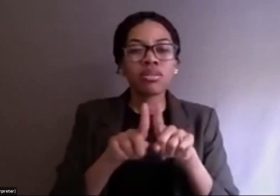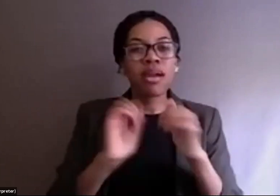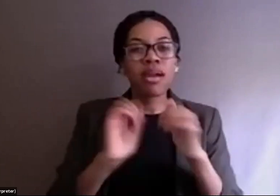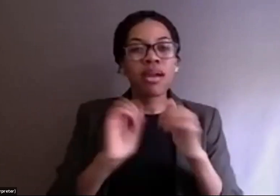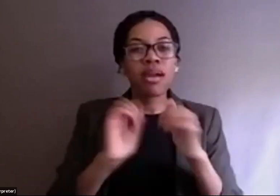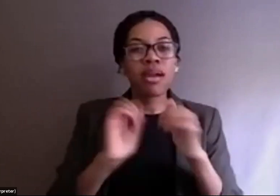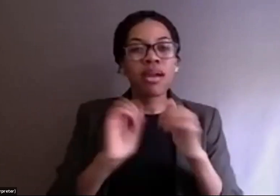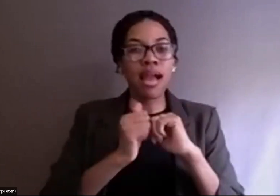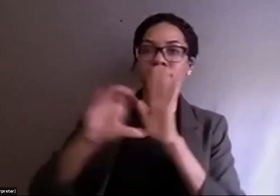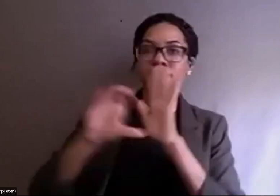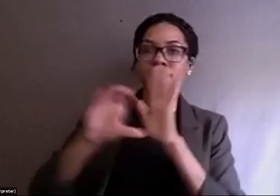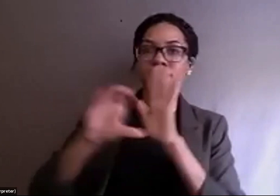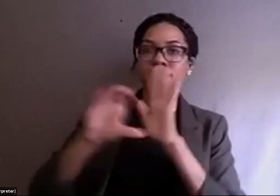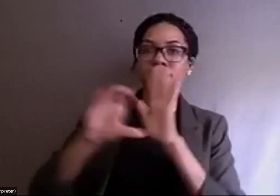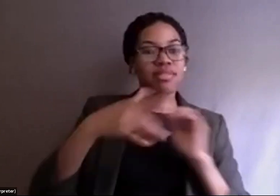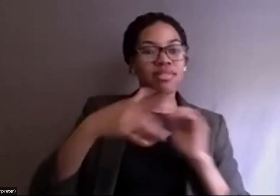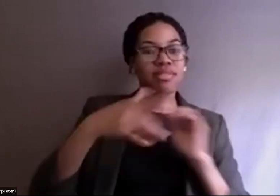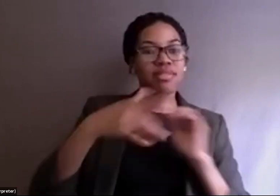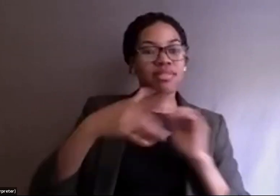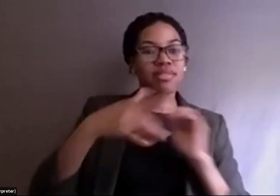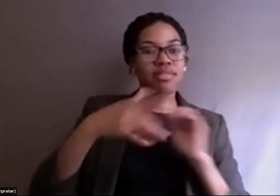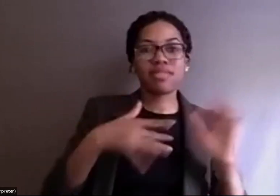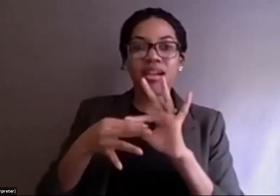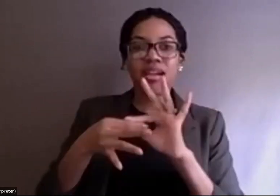also base building through the use of slogans.